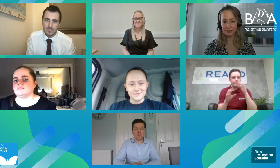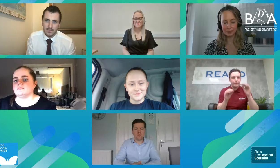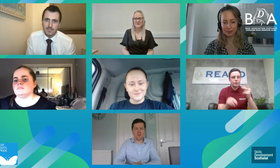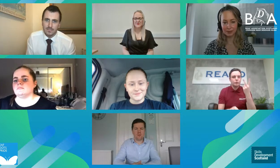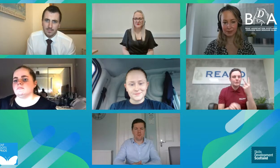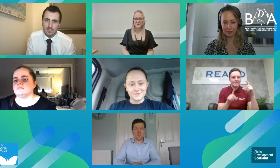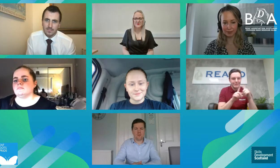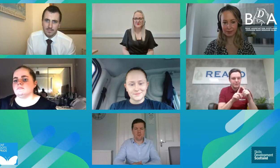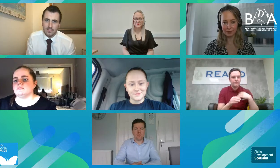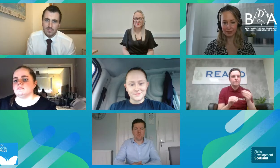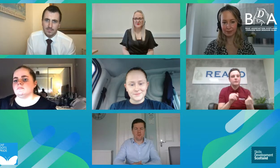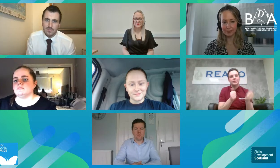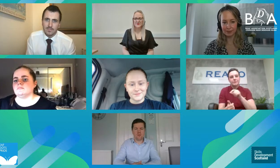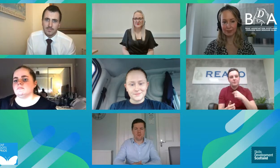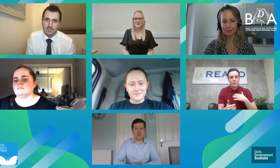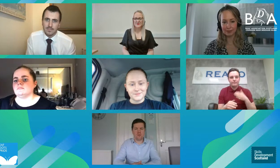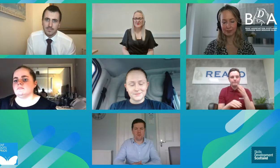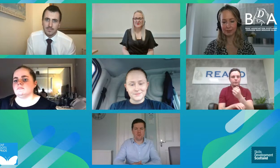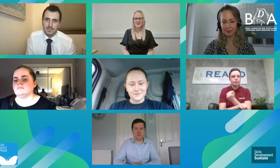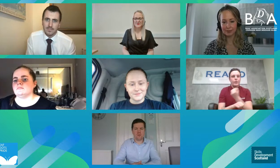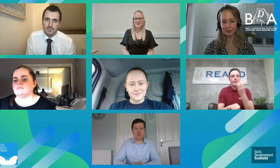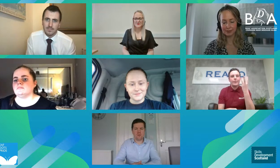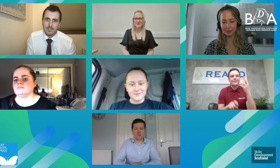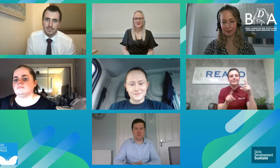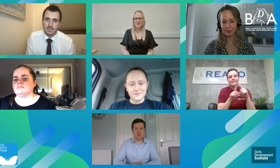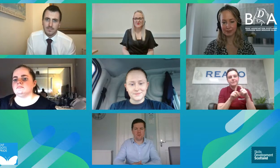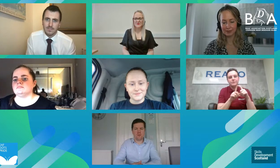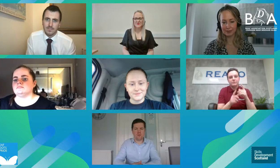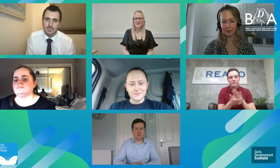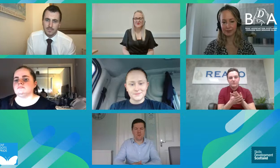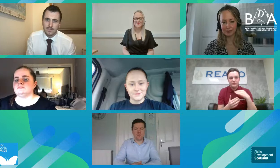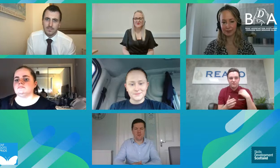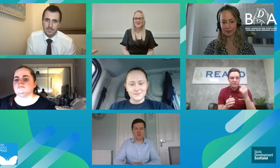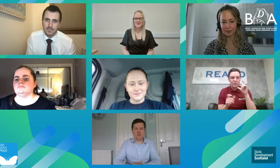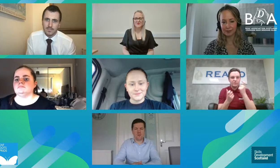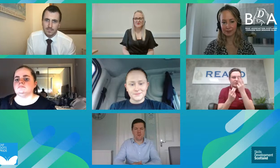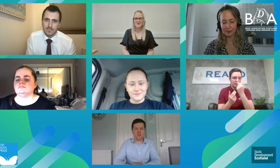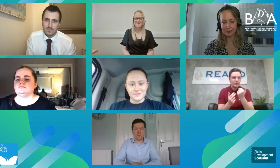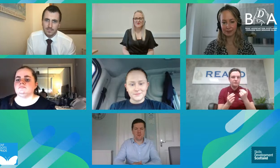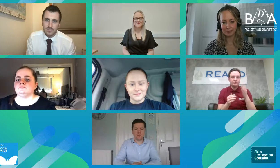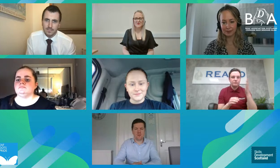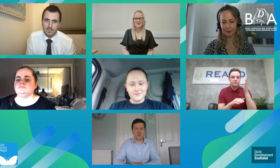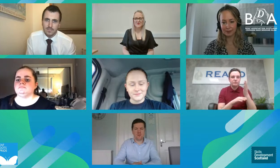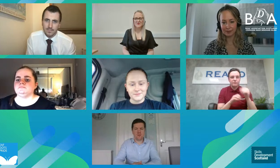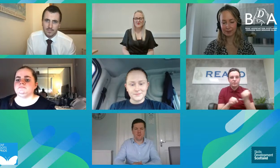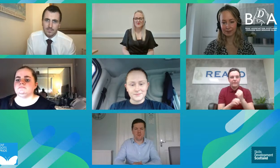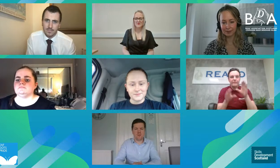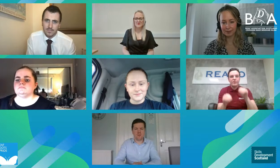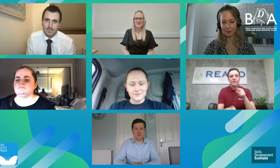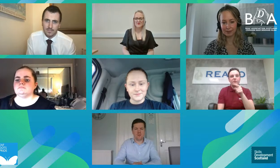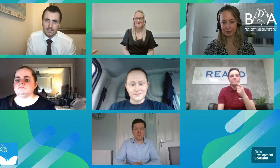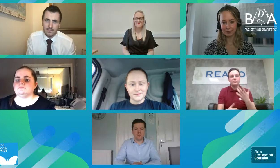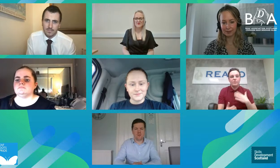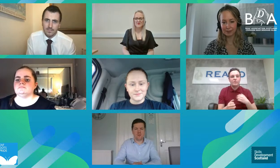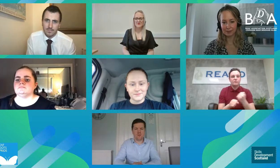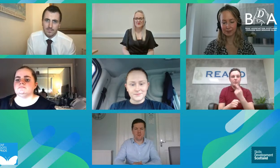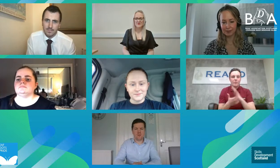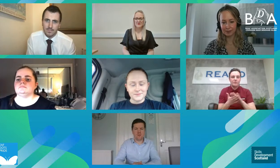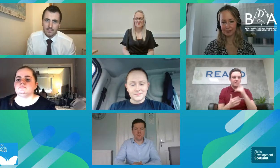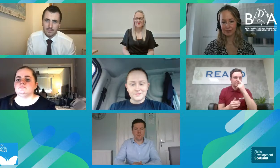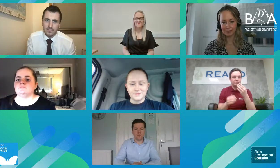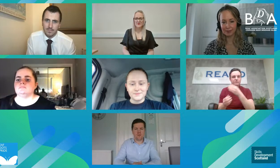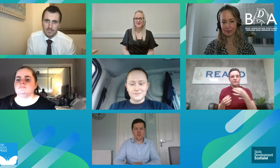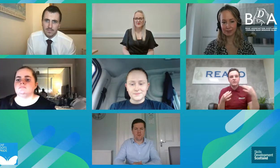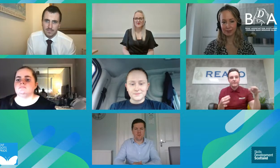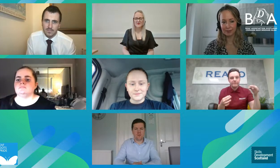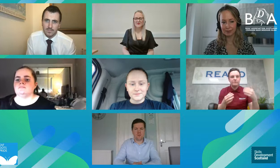do 3D CAD. I've completed my 2CAD training, and I'm keen to progress and go on and do my 3D CAD